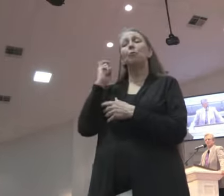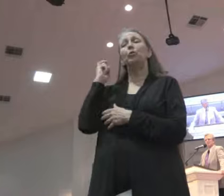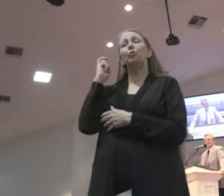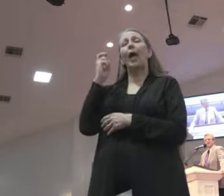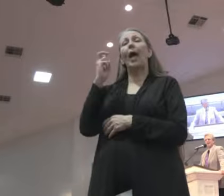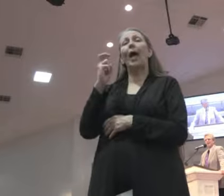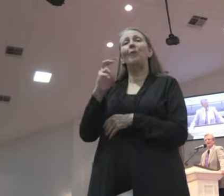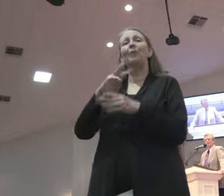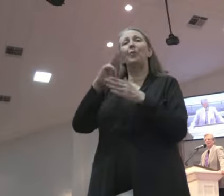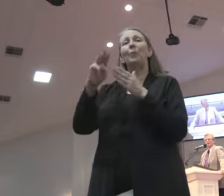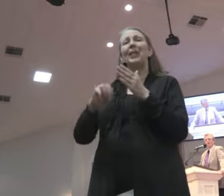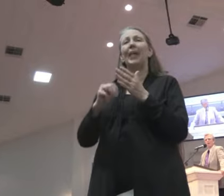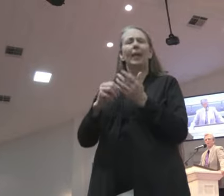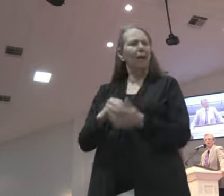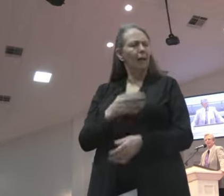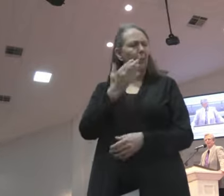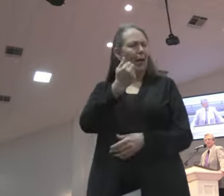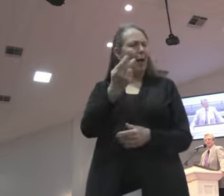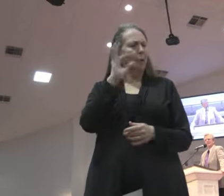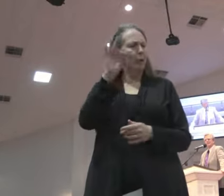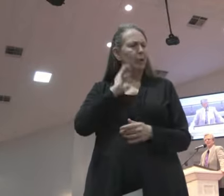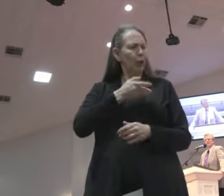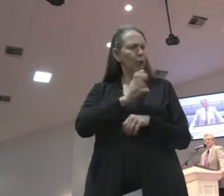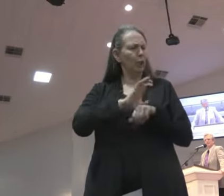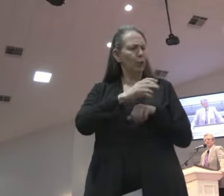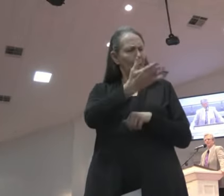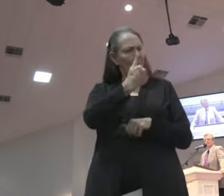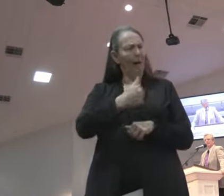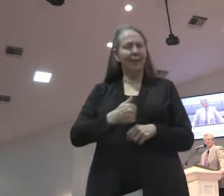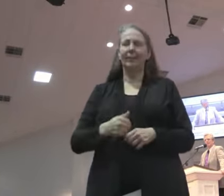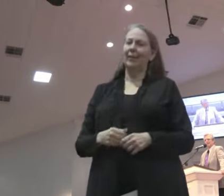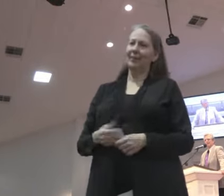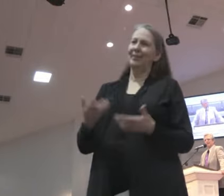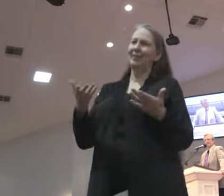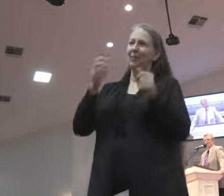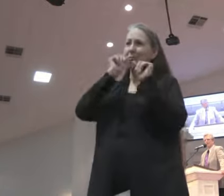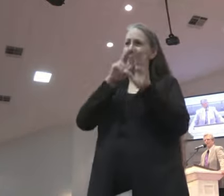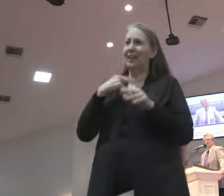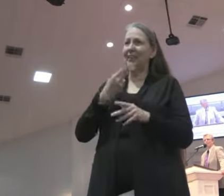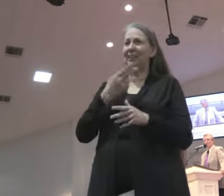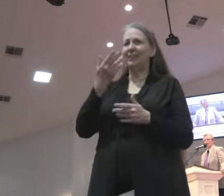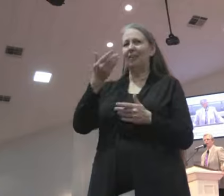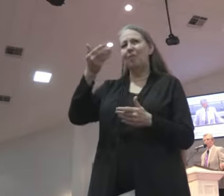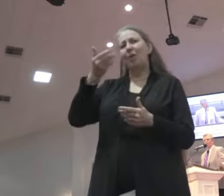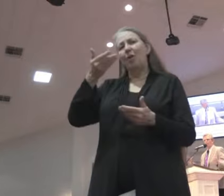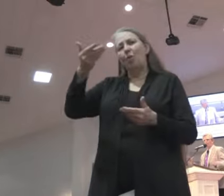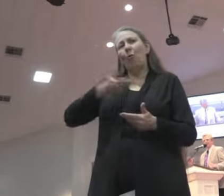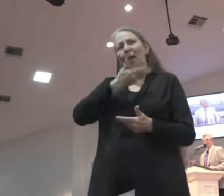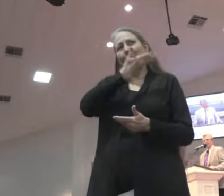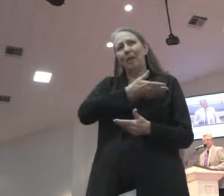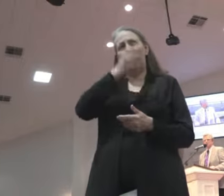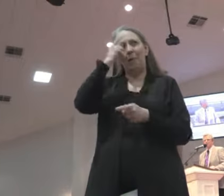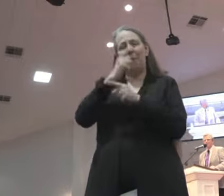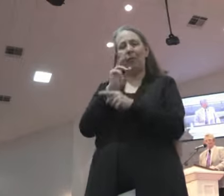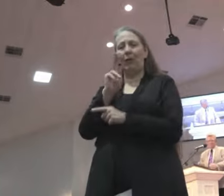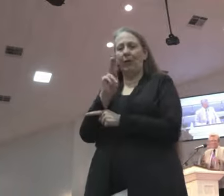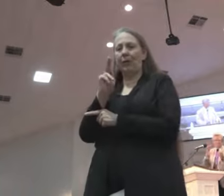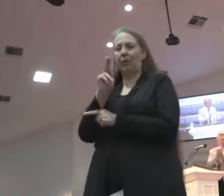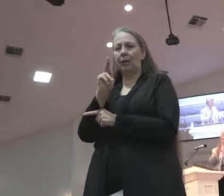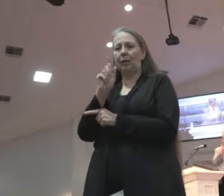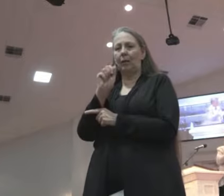this weekend, and I said, why not preach? So he's coming to bless us. Why don't you give him a warm welcome to the call